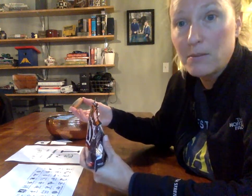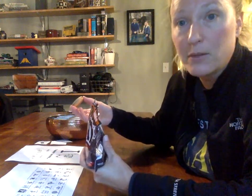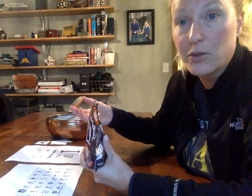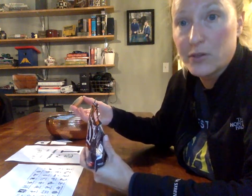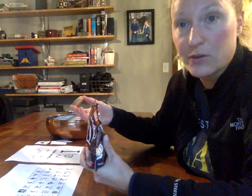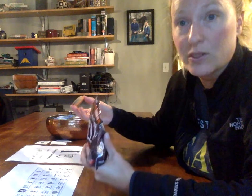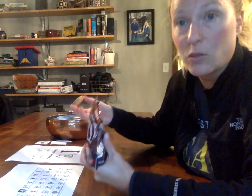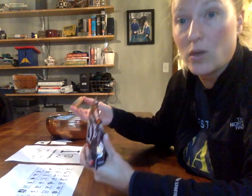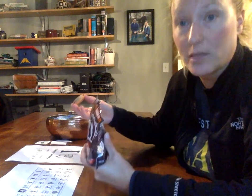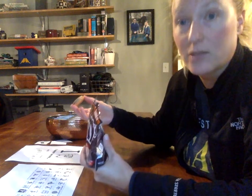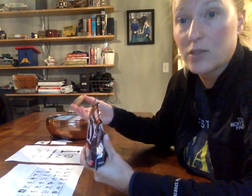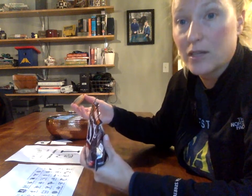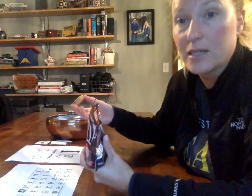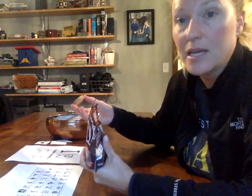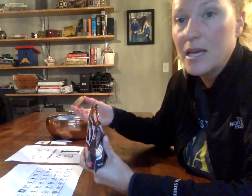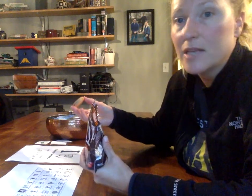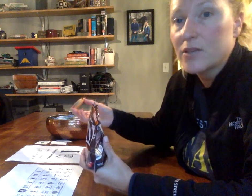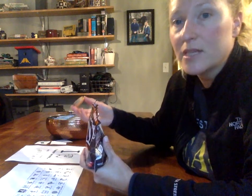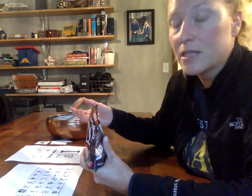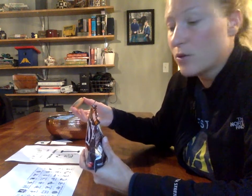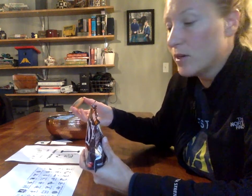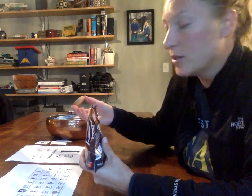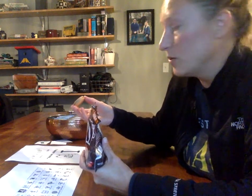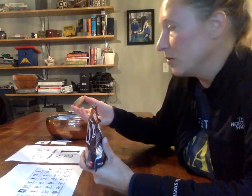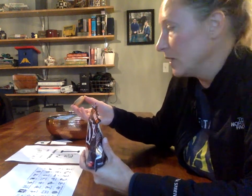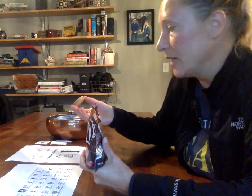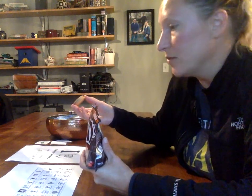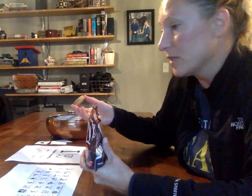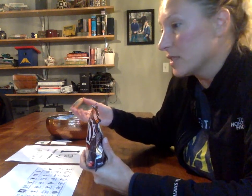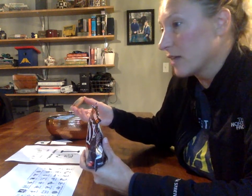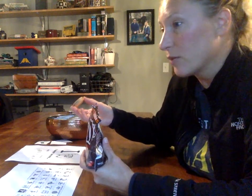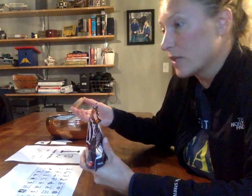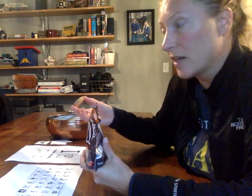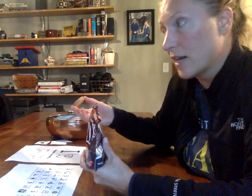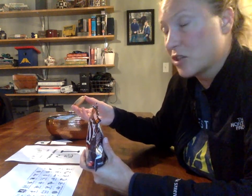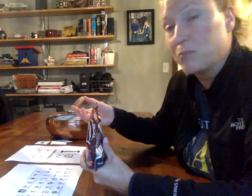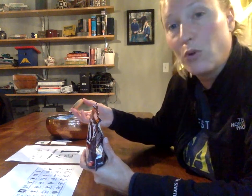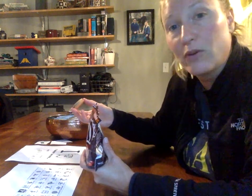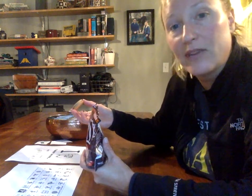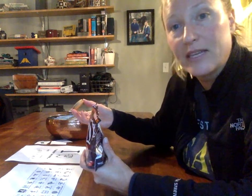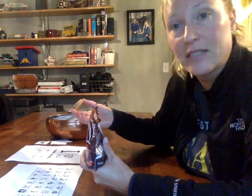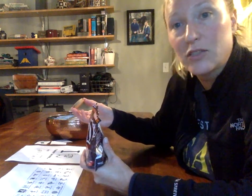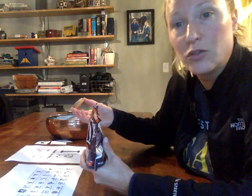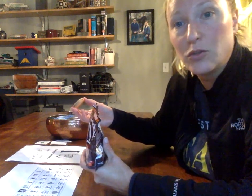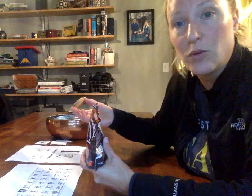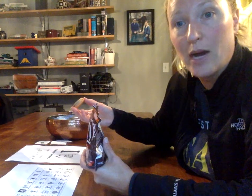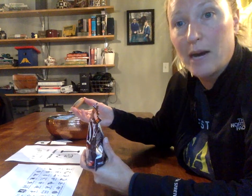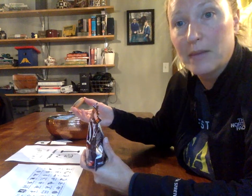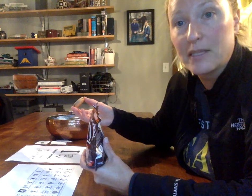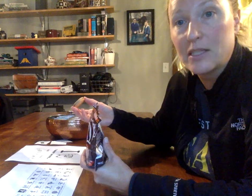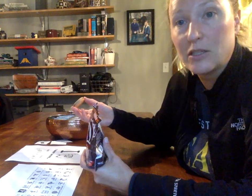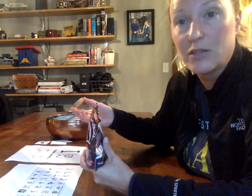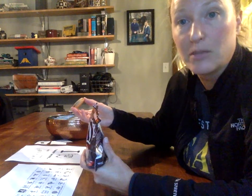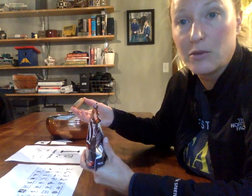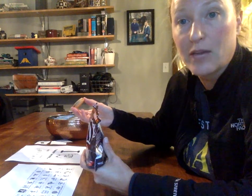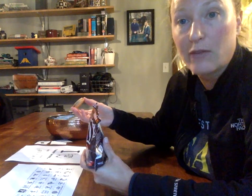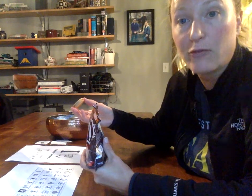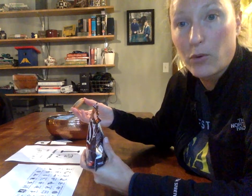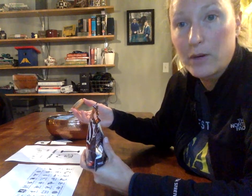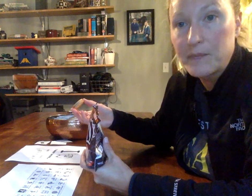where you're going to want to start. So this is going to let you discover what they are actually motivated to continue to communicate for.